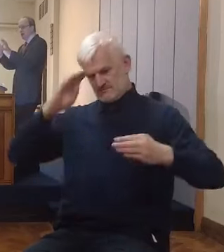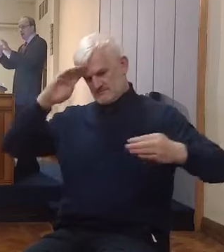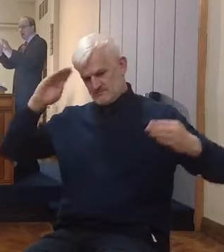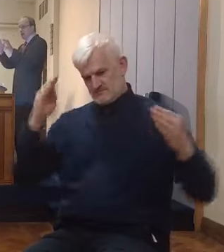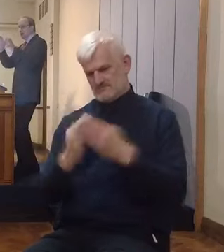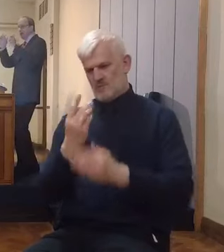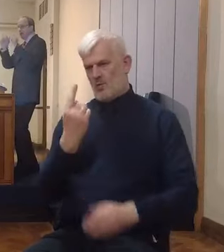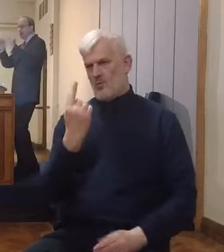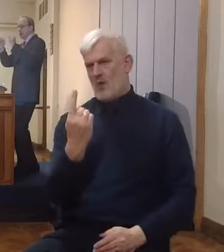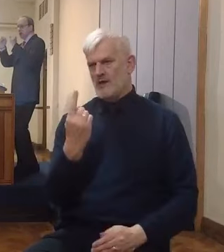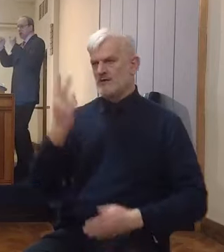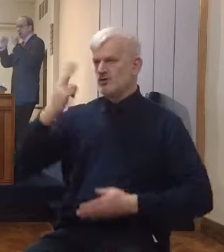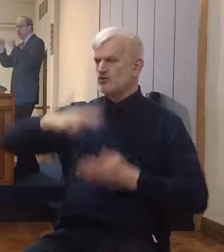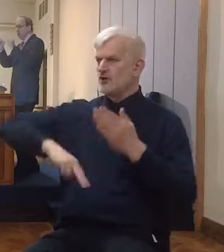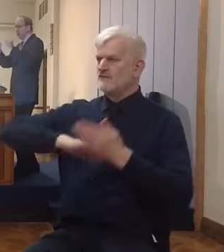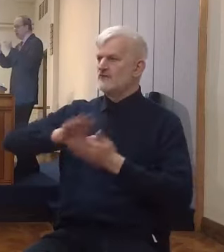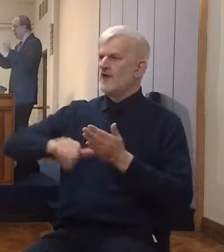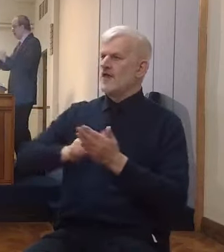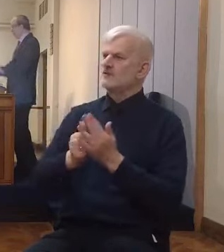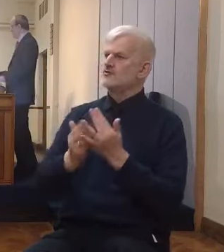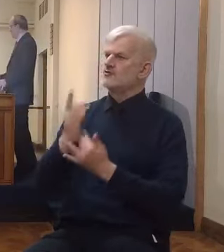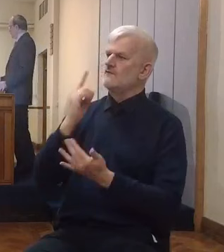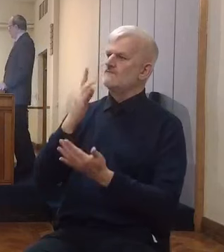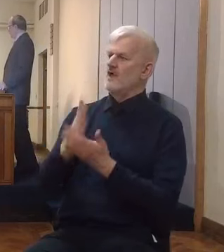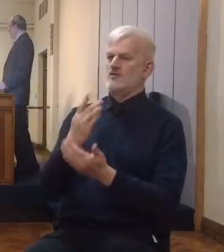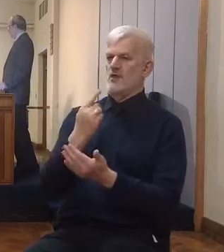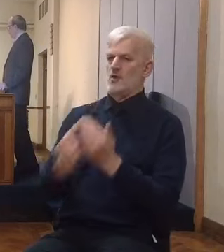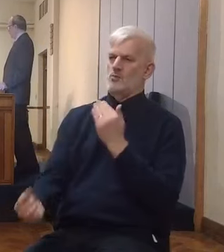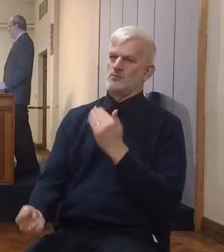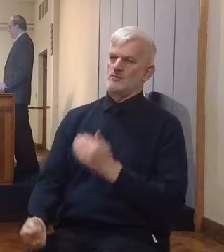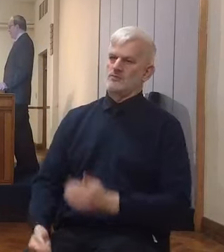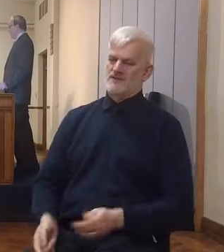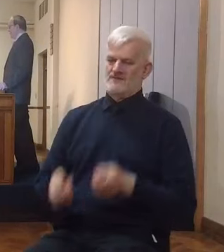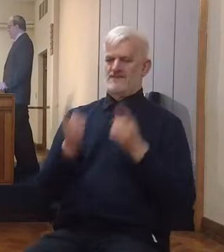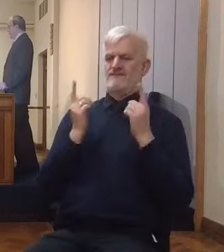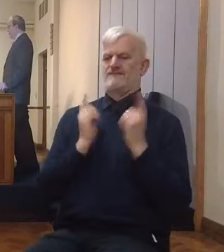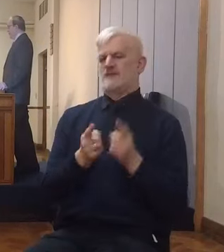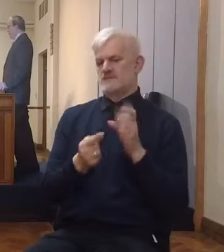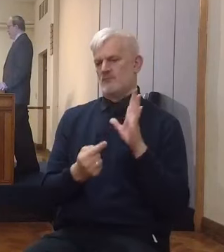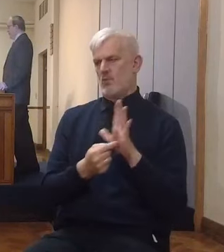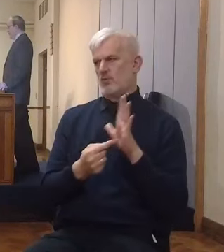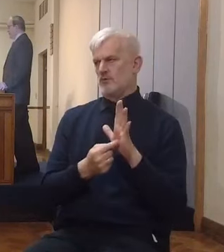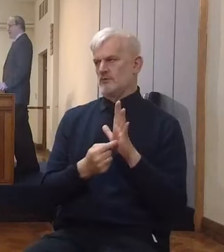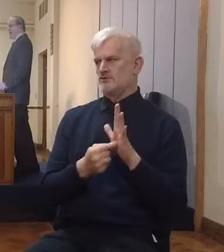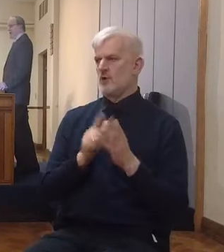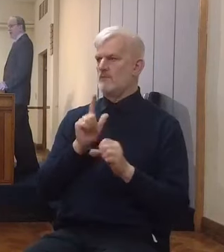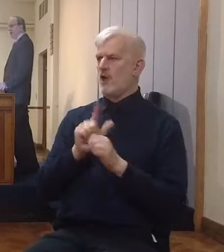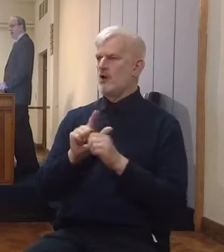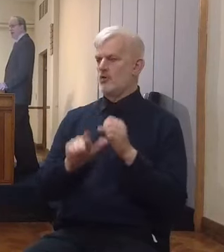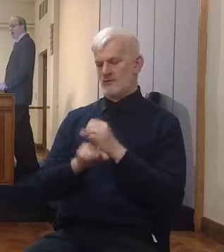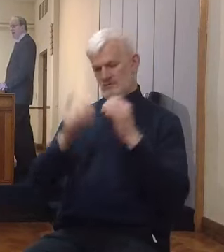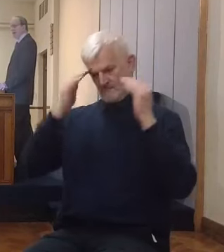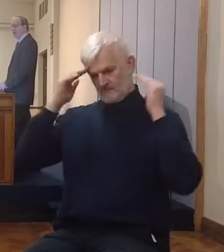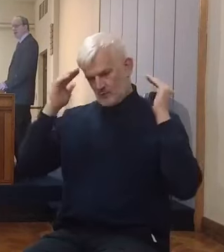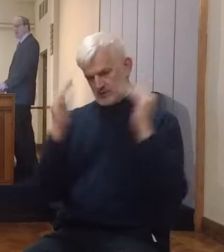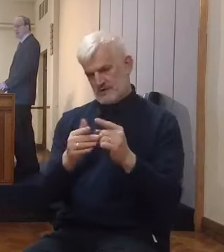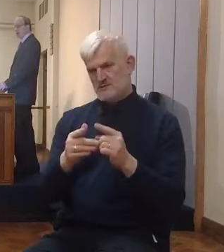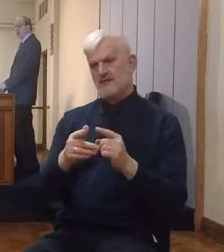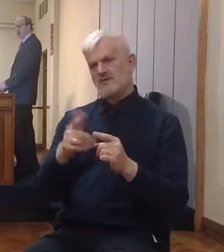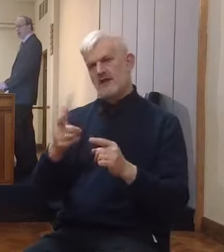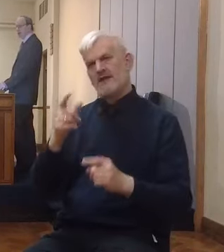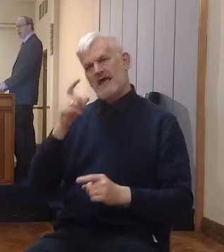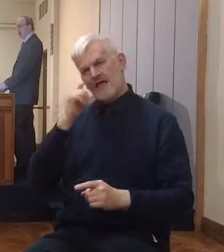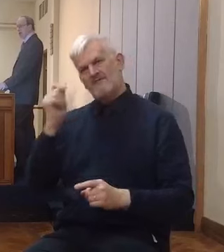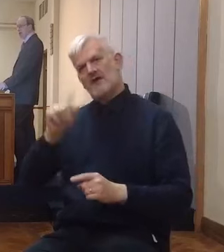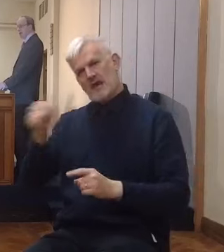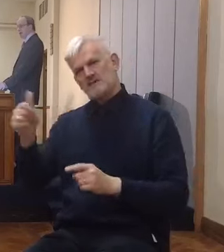alone. A fulcrum, pivotal issue. And that's what he dealt with. Calvin and others